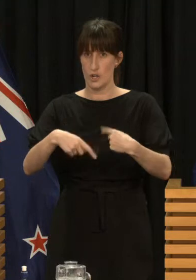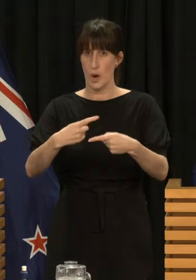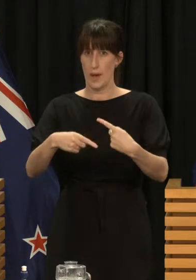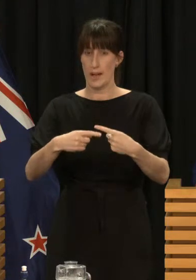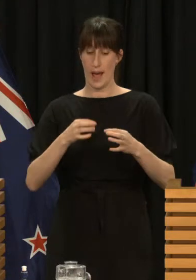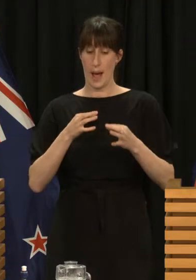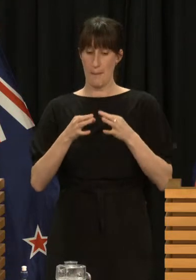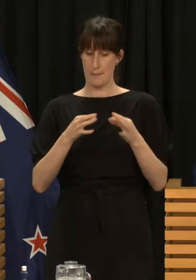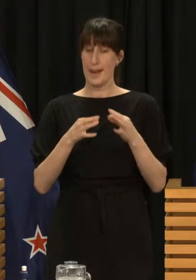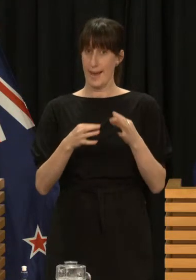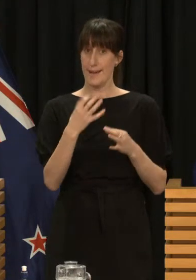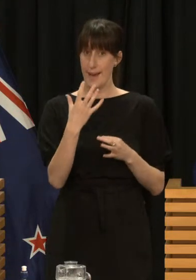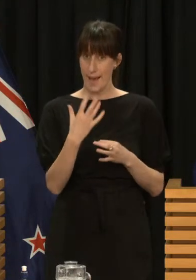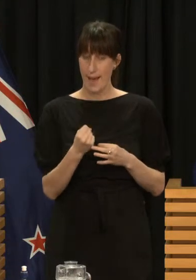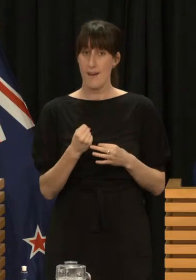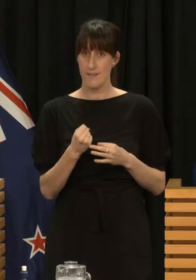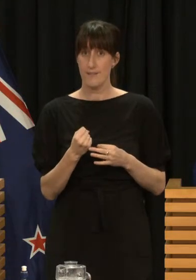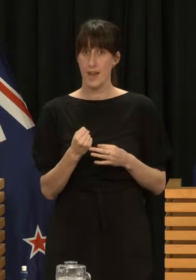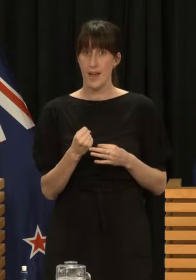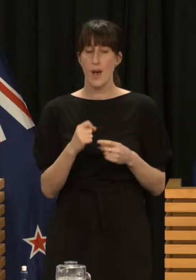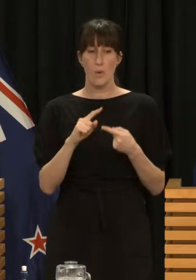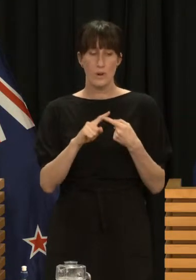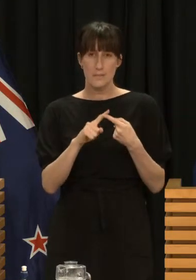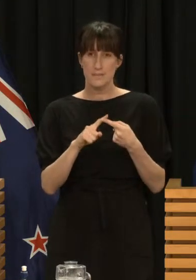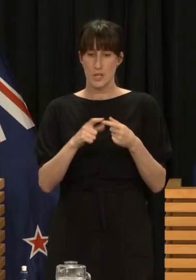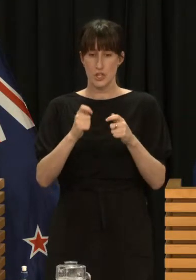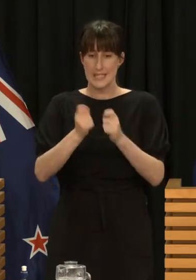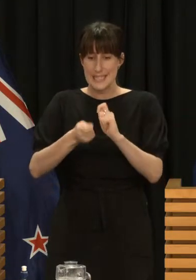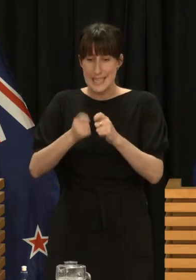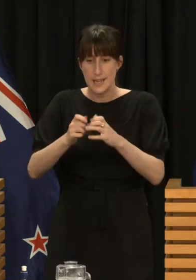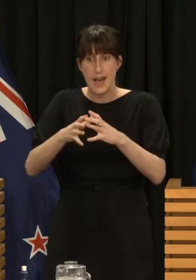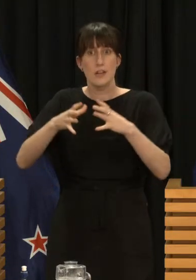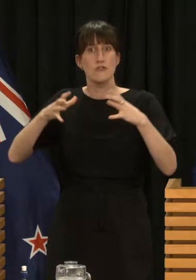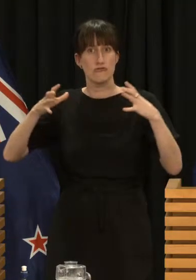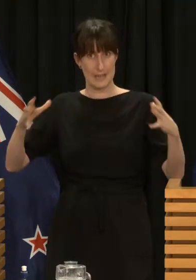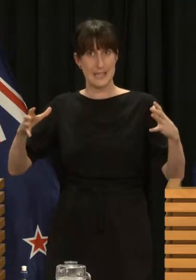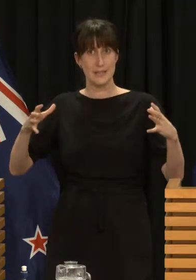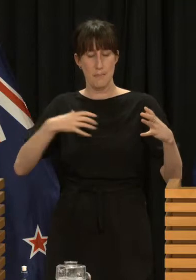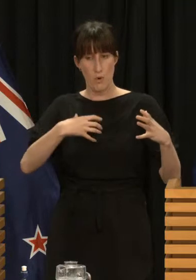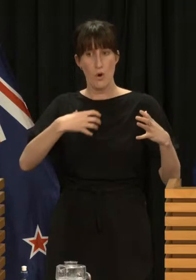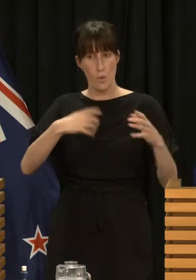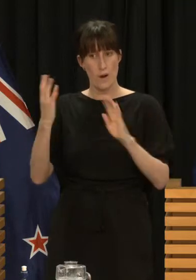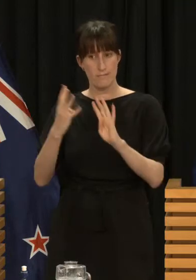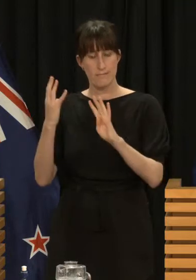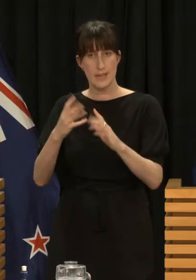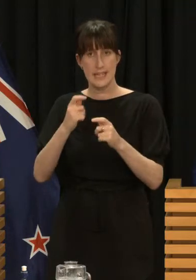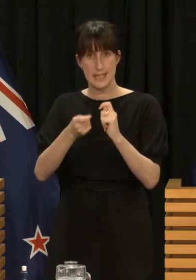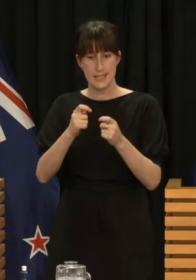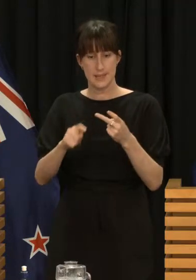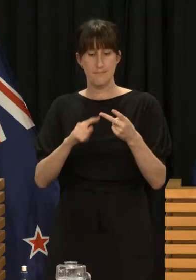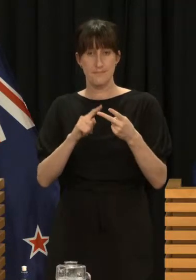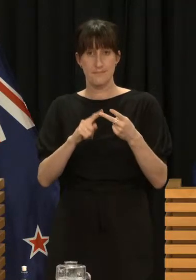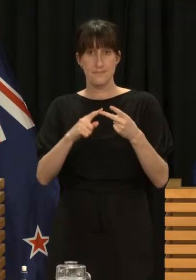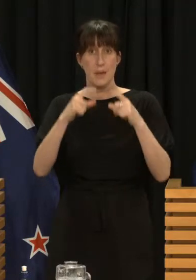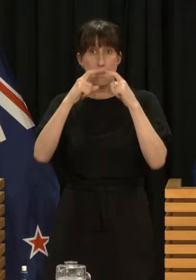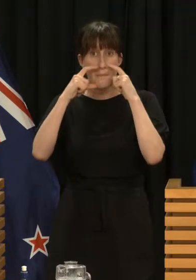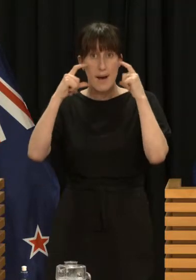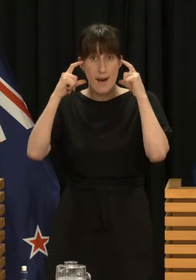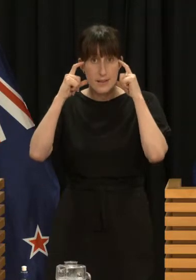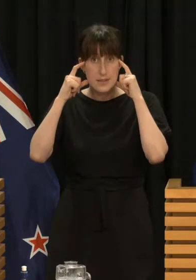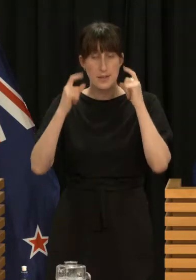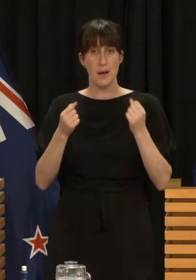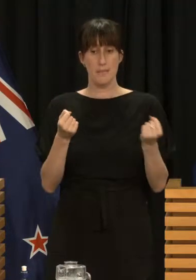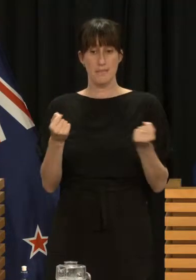includes increased surveillance testing and surge capacity over the coming days, mask wearing on public transport and